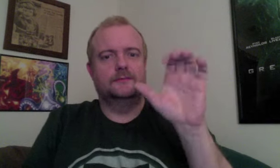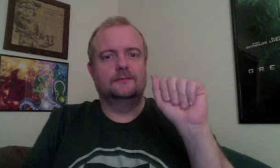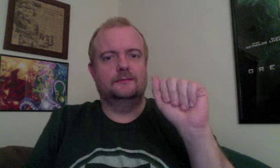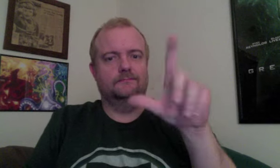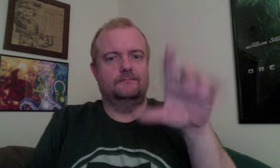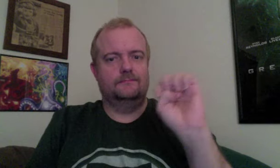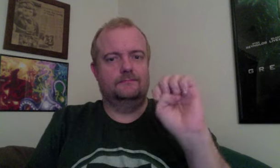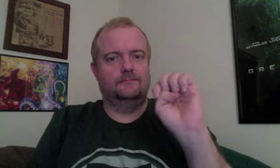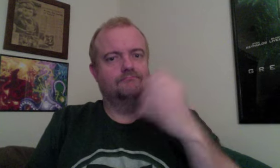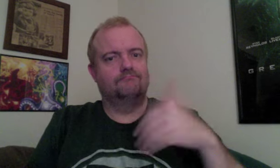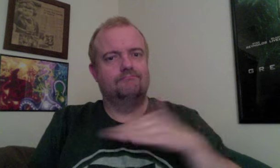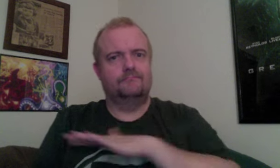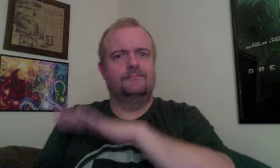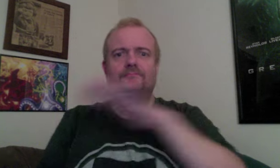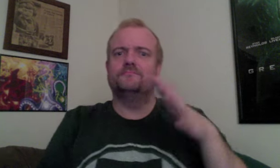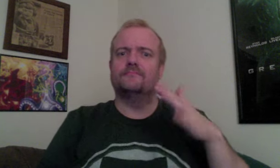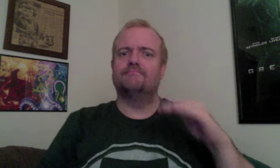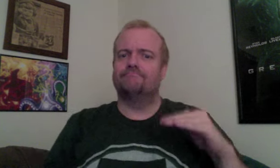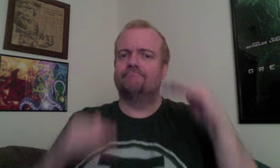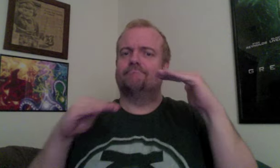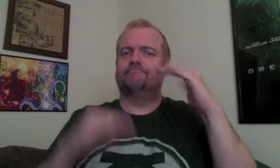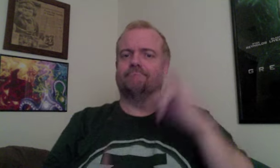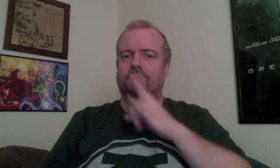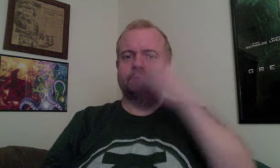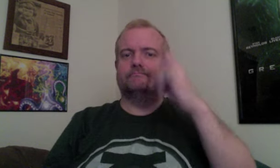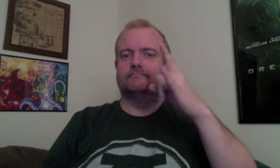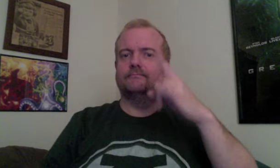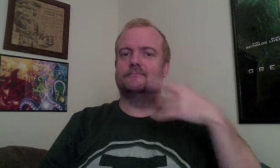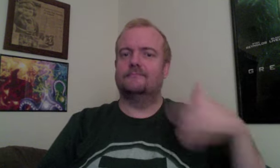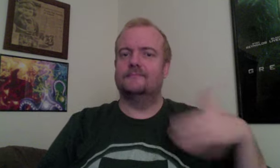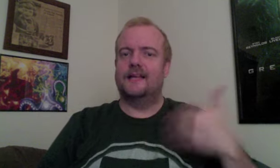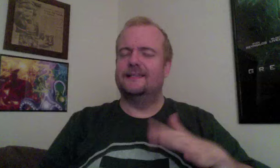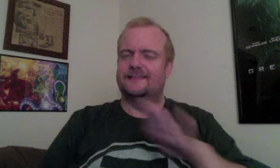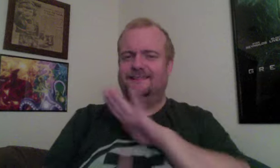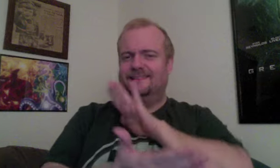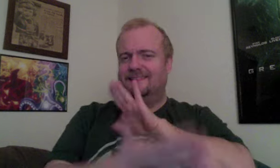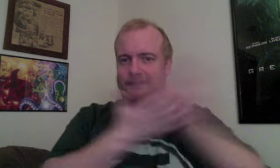Bushes do not spontaneously burst into flames, except in certain locations.